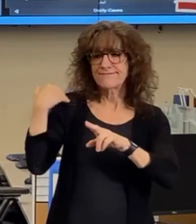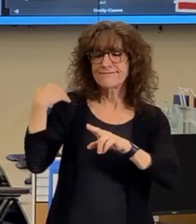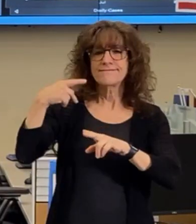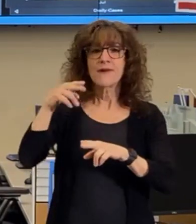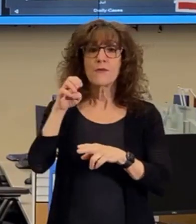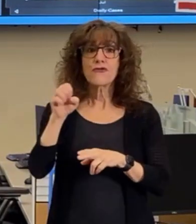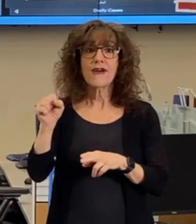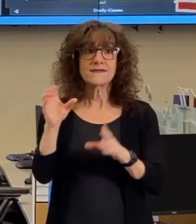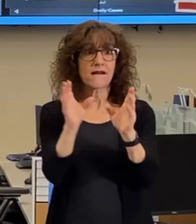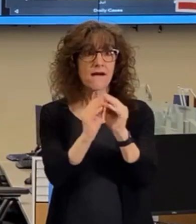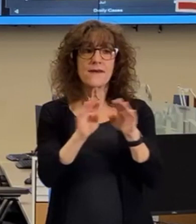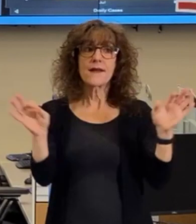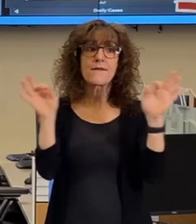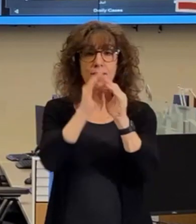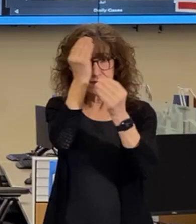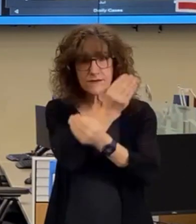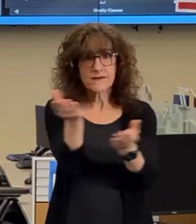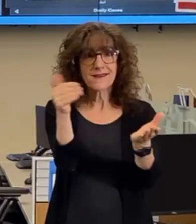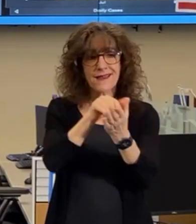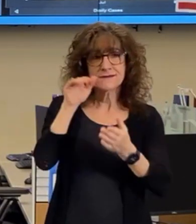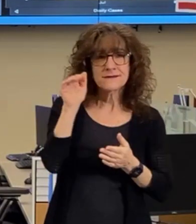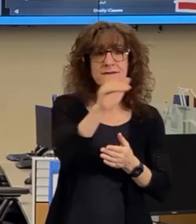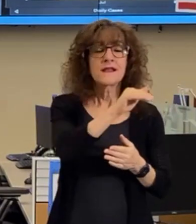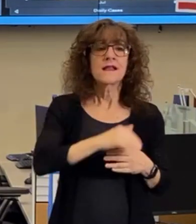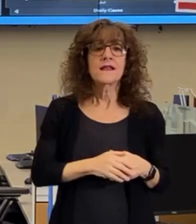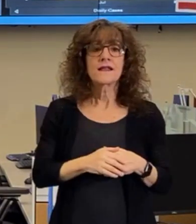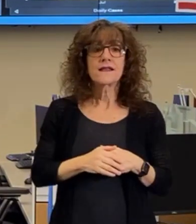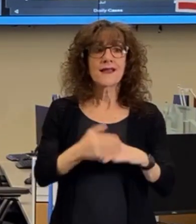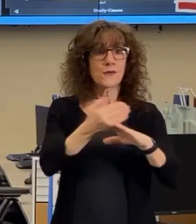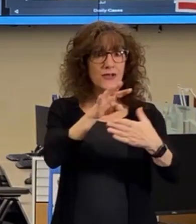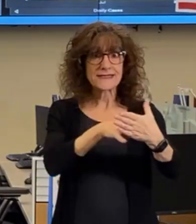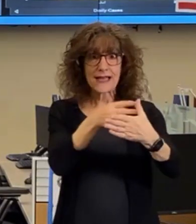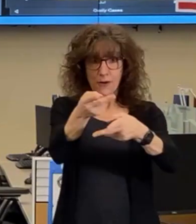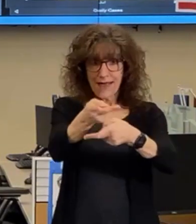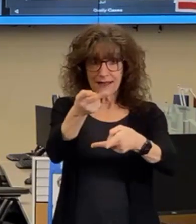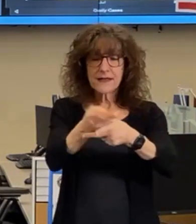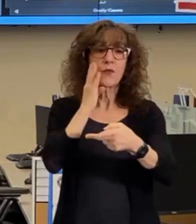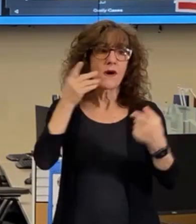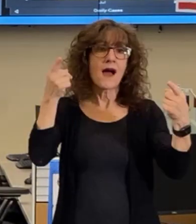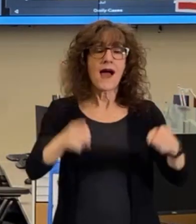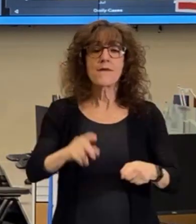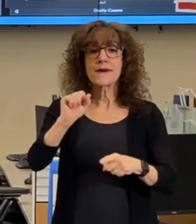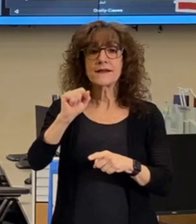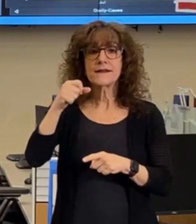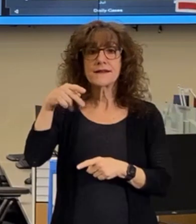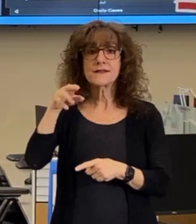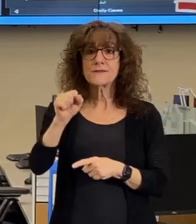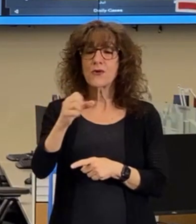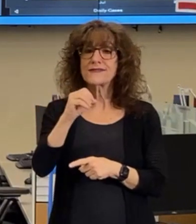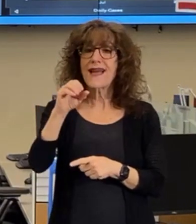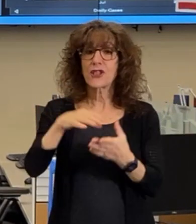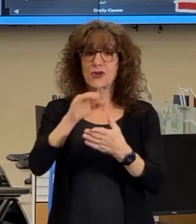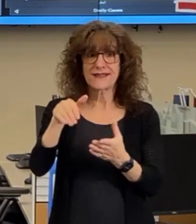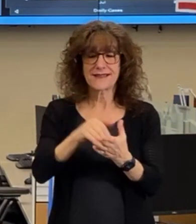conference, but it's important for us to get that message out, that pre-scheduled maintenance will be occurring at the Sports and Learning Center from